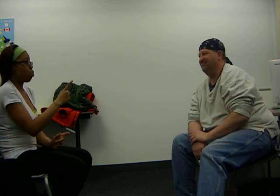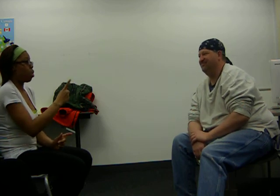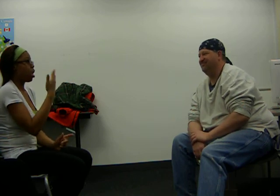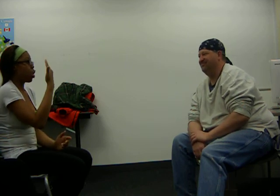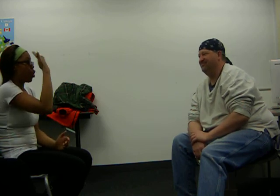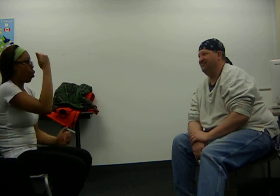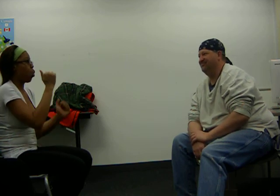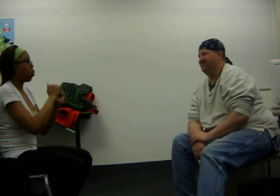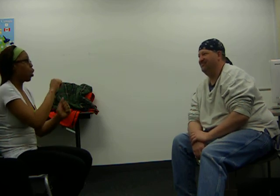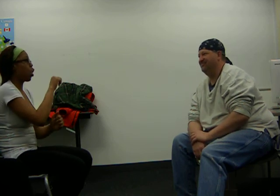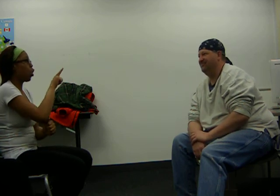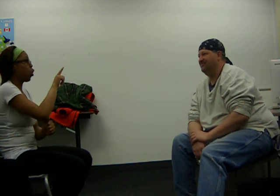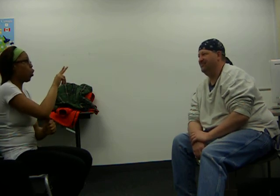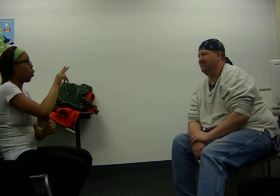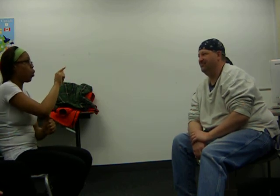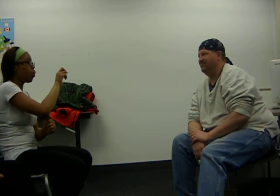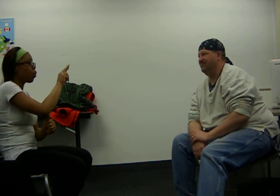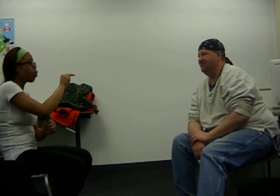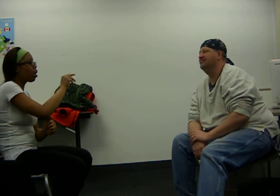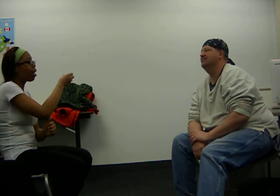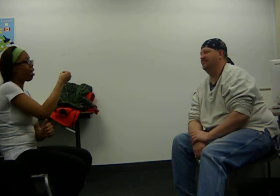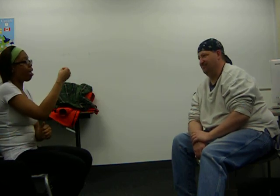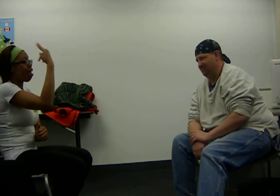and Catholic, but that's because I grew up Catholic and my